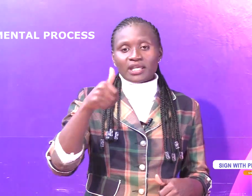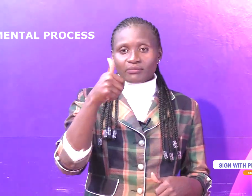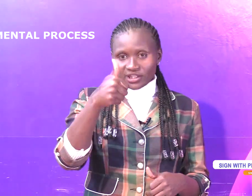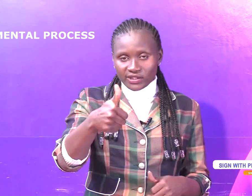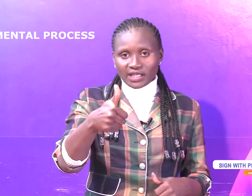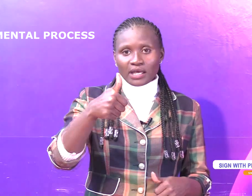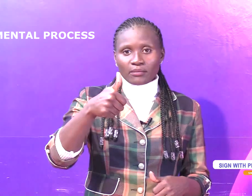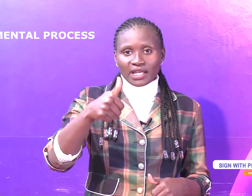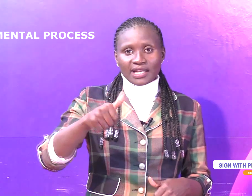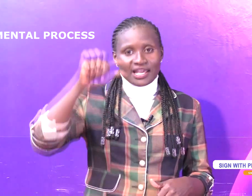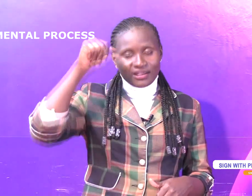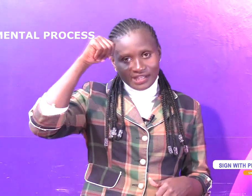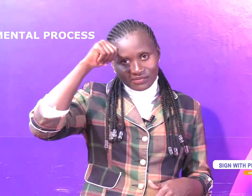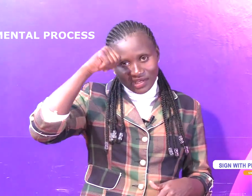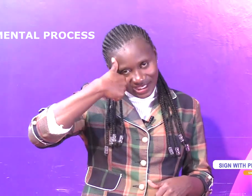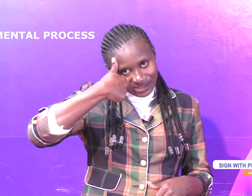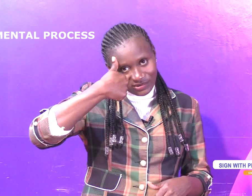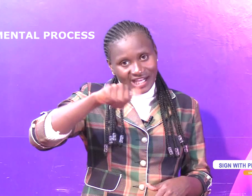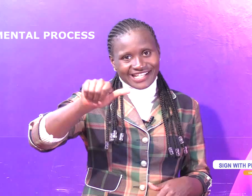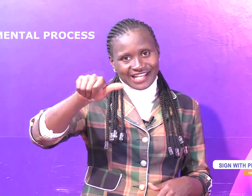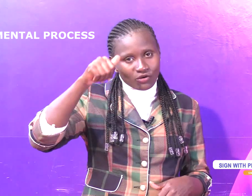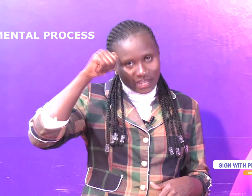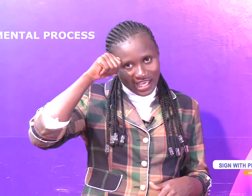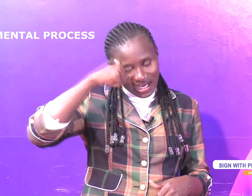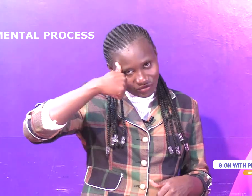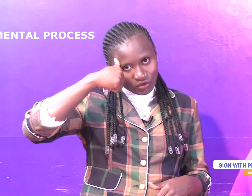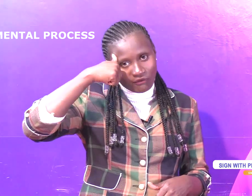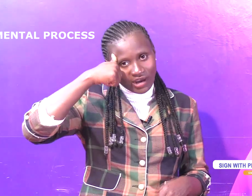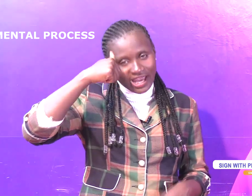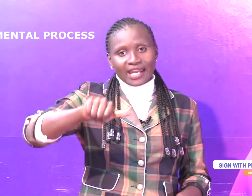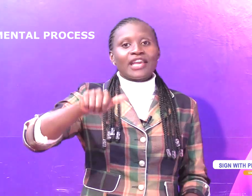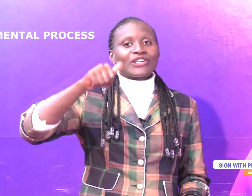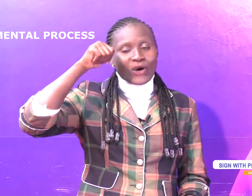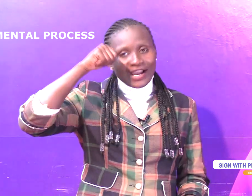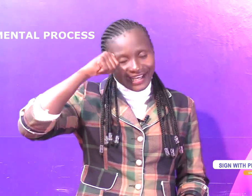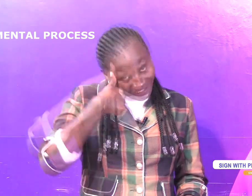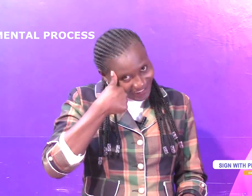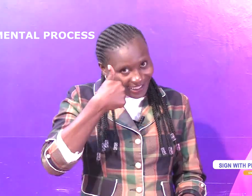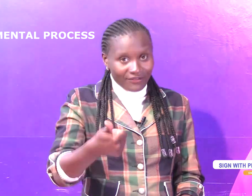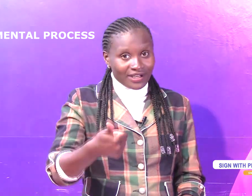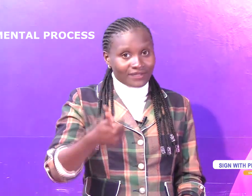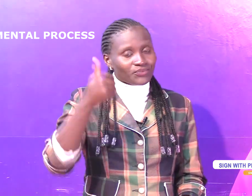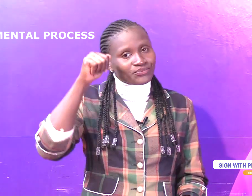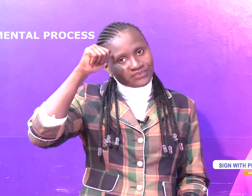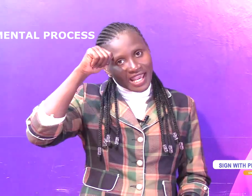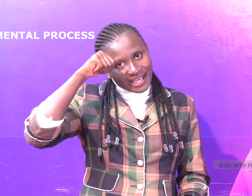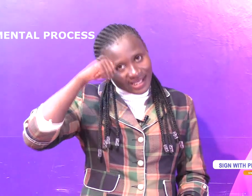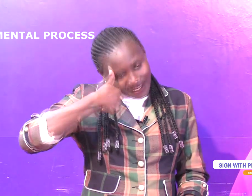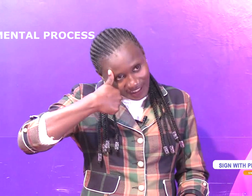using a thumbnail, you're just making something like a circle here on your forehead. So clever, clever, it